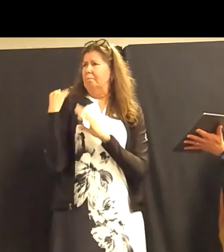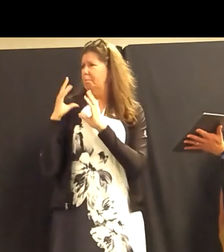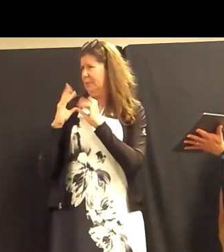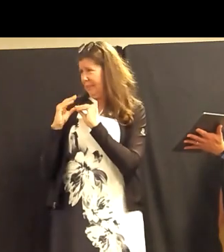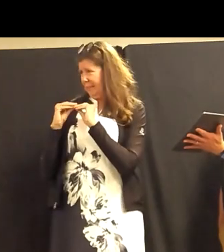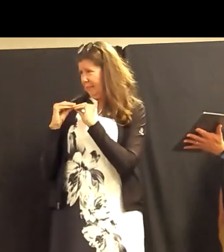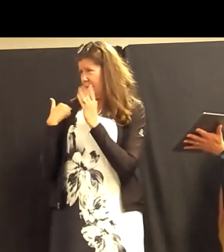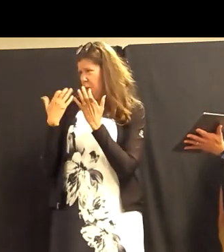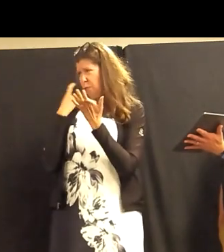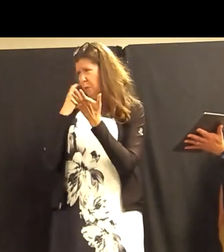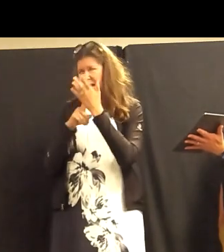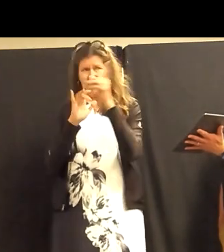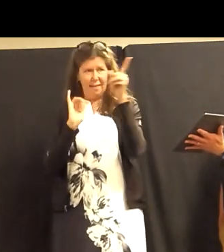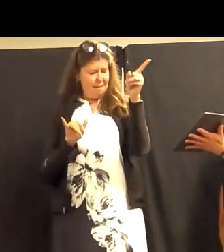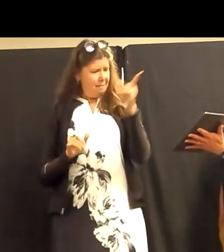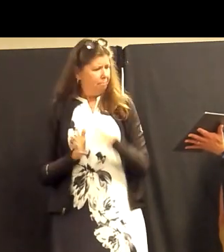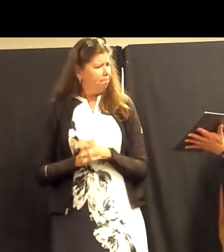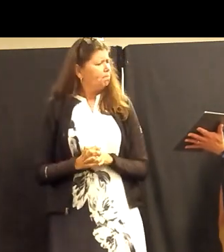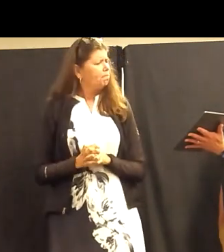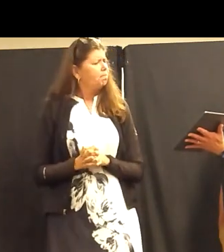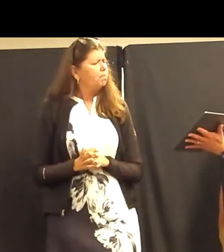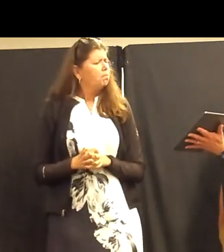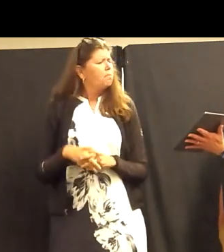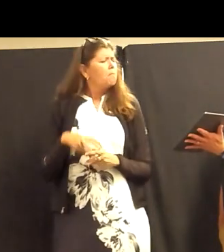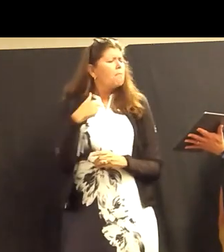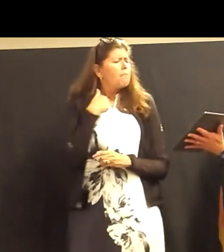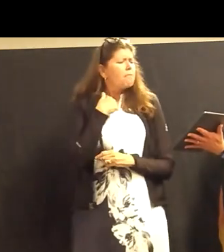Friedy's comment from the last meeting.